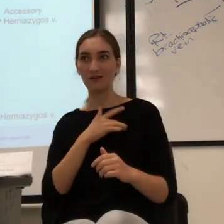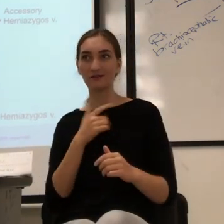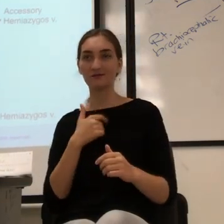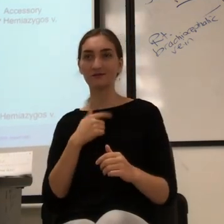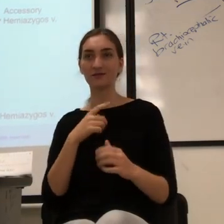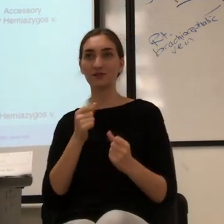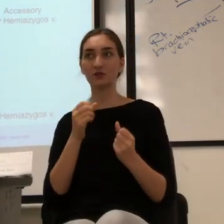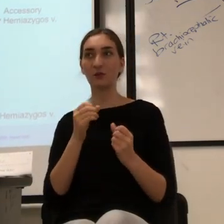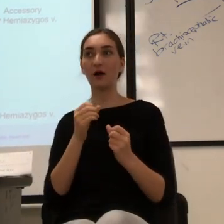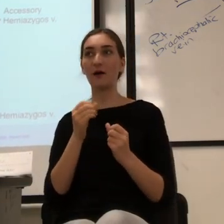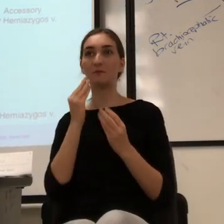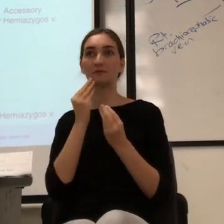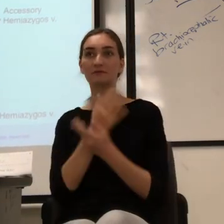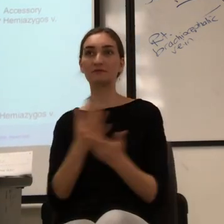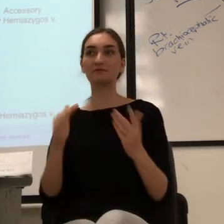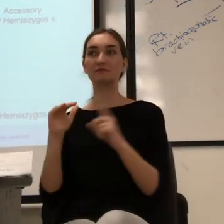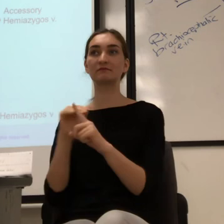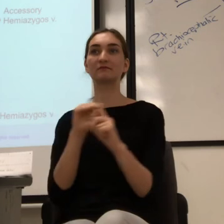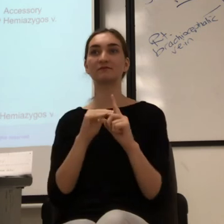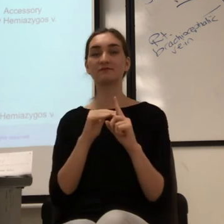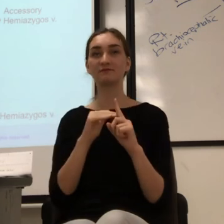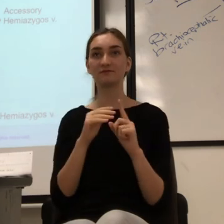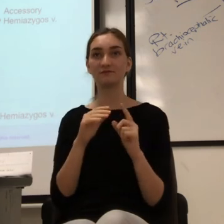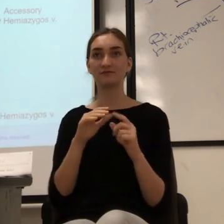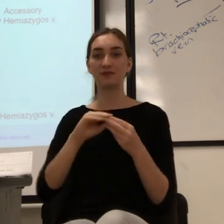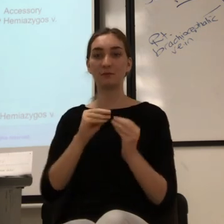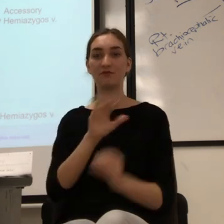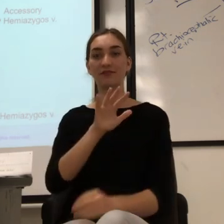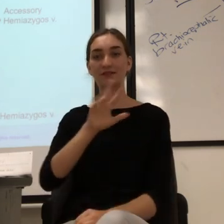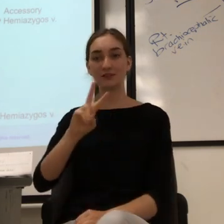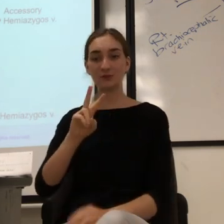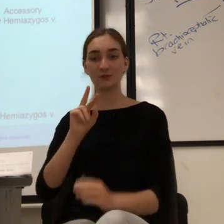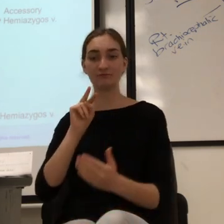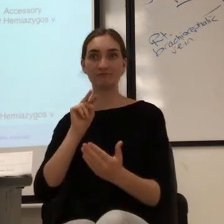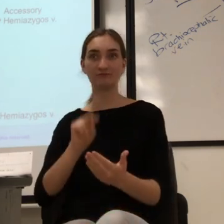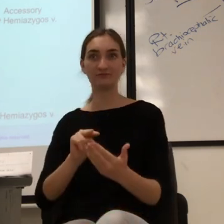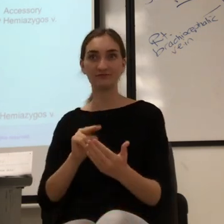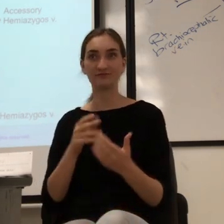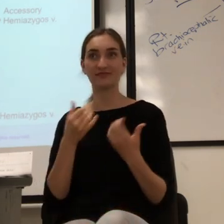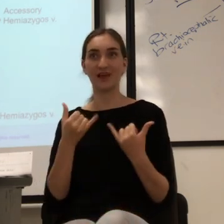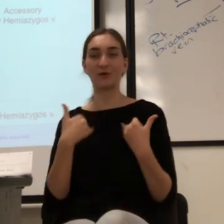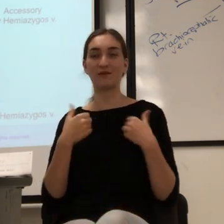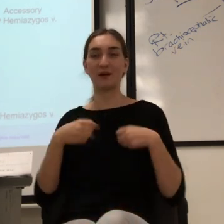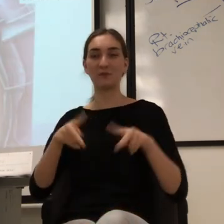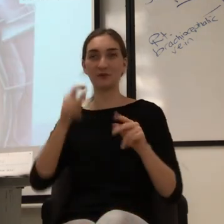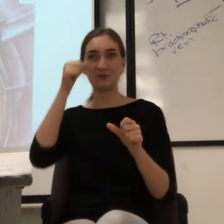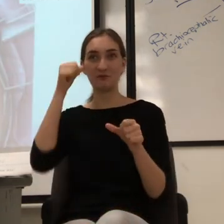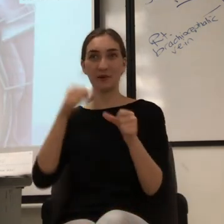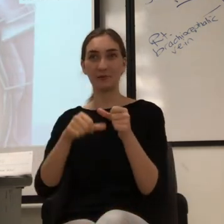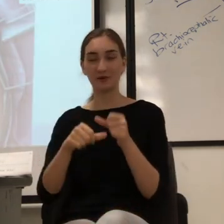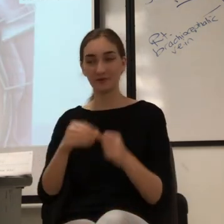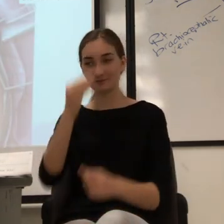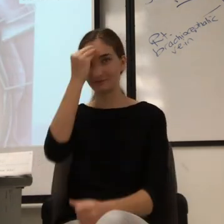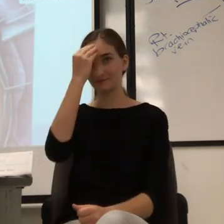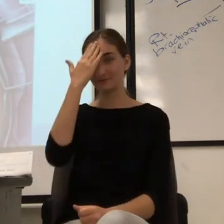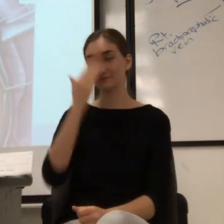it, no one would get it. Now you have a chance to remember. Okay, so I'm gonna move on.